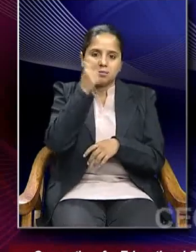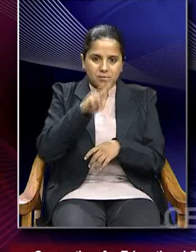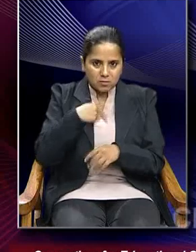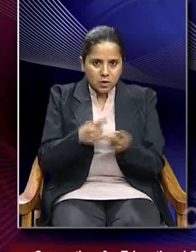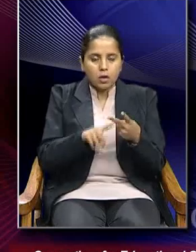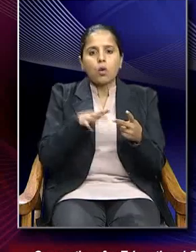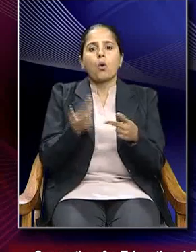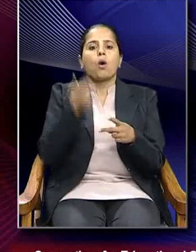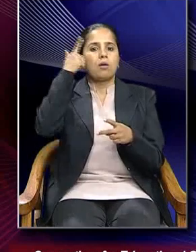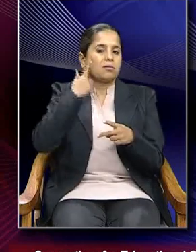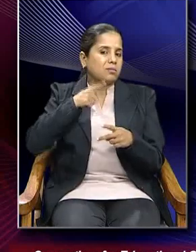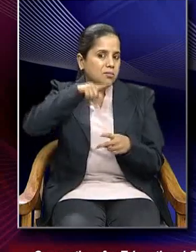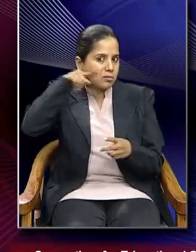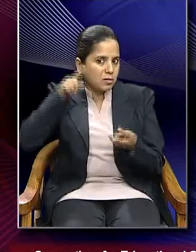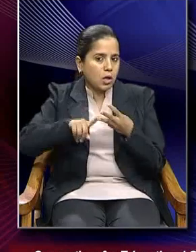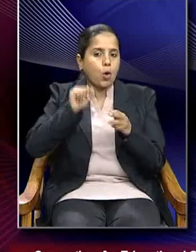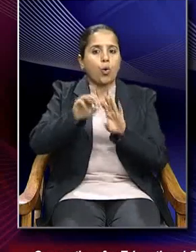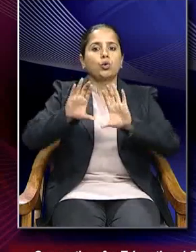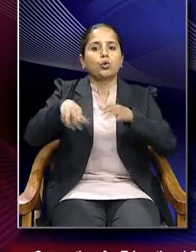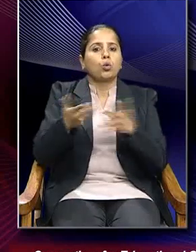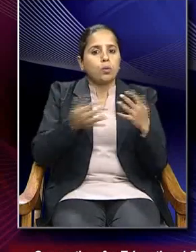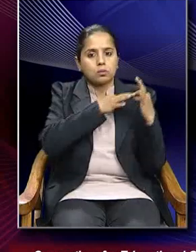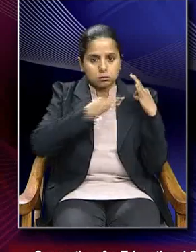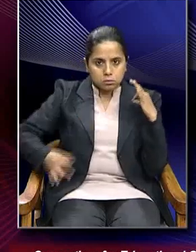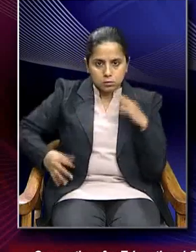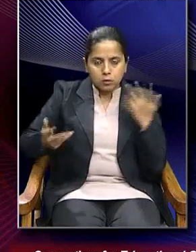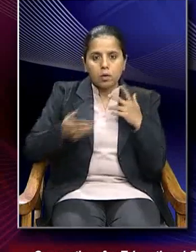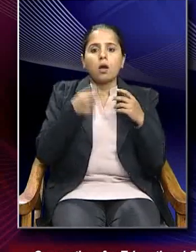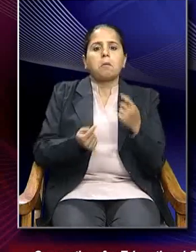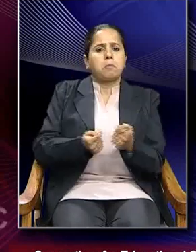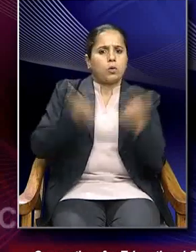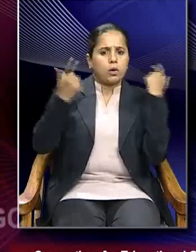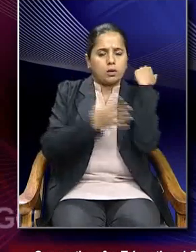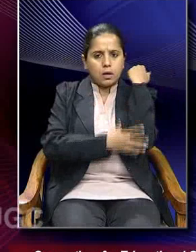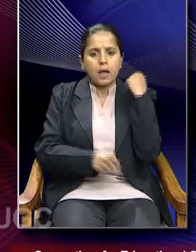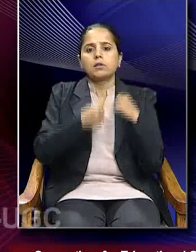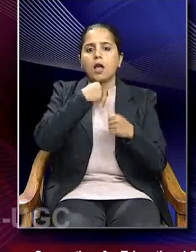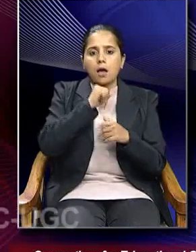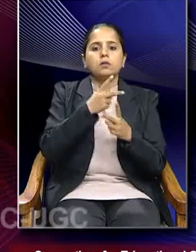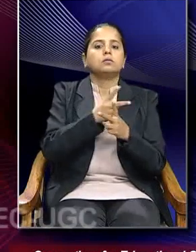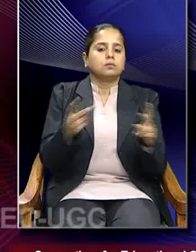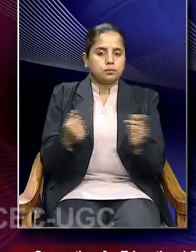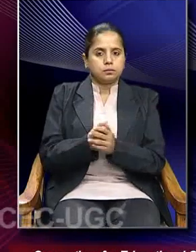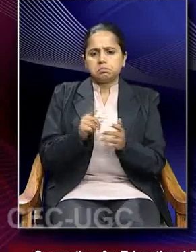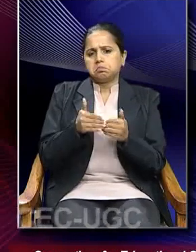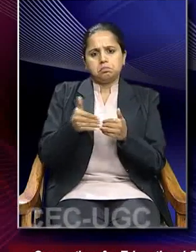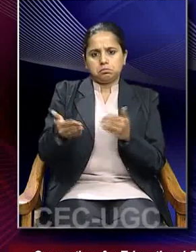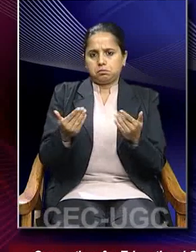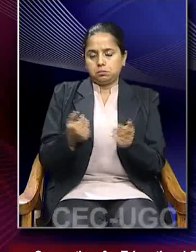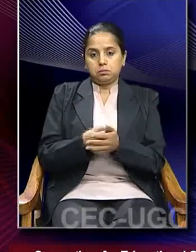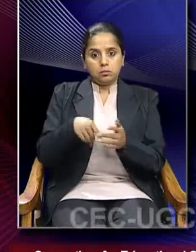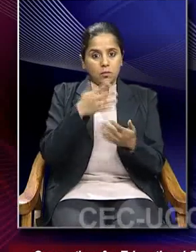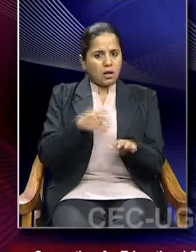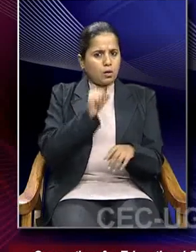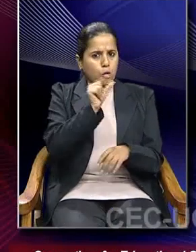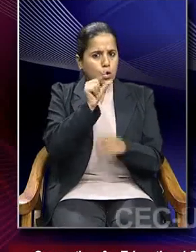race, ethnicity, social class, age, and so on. Whatever unit of analysis